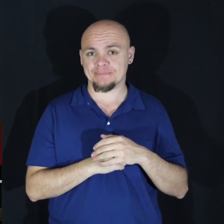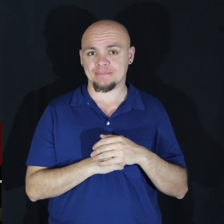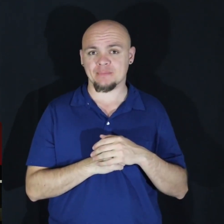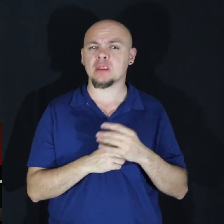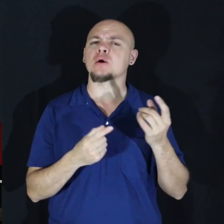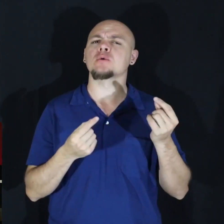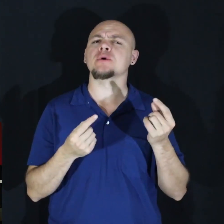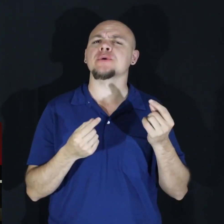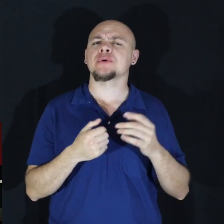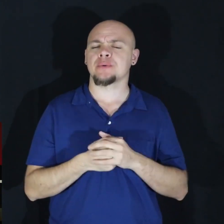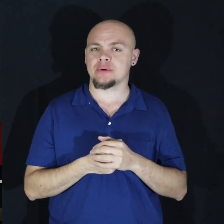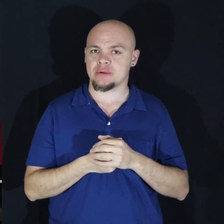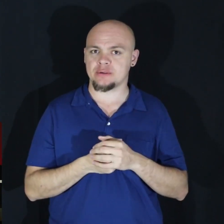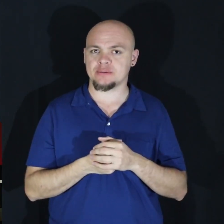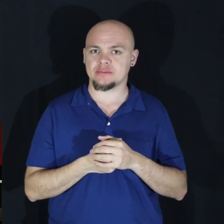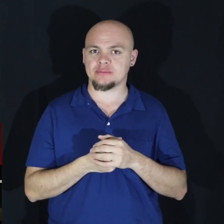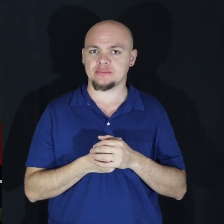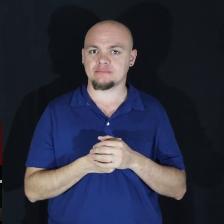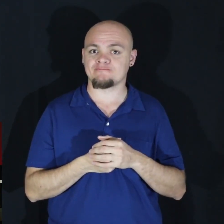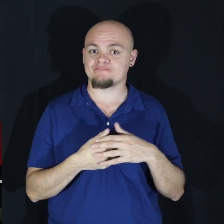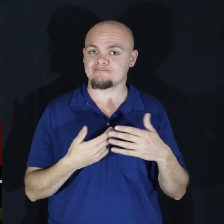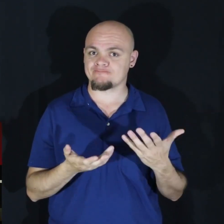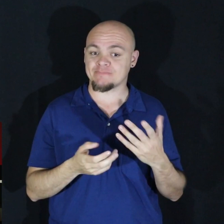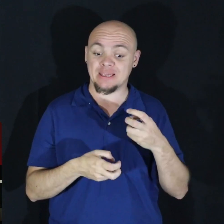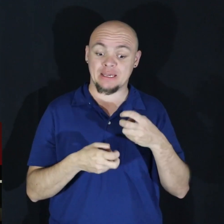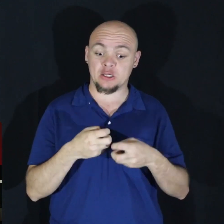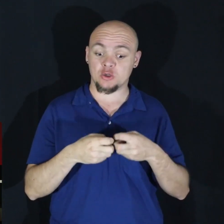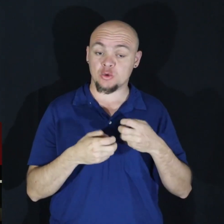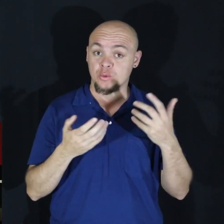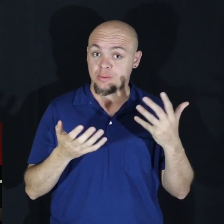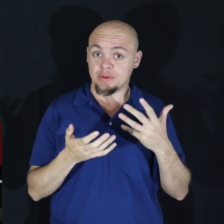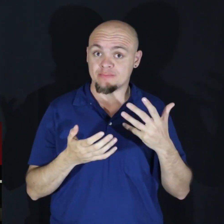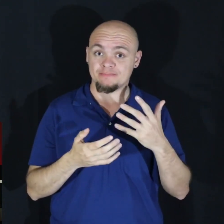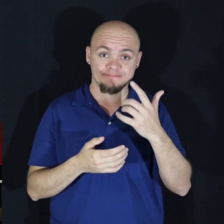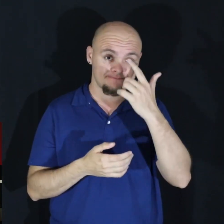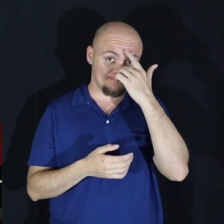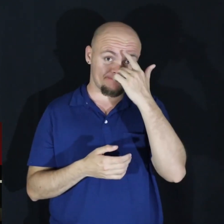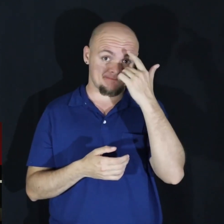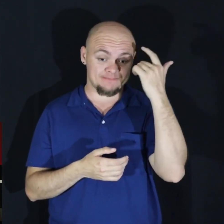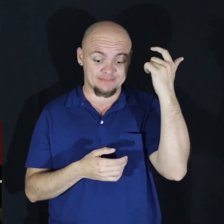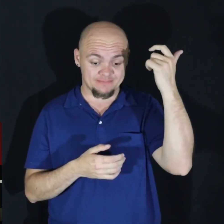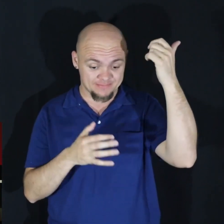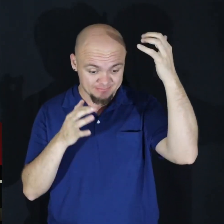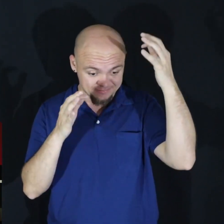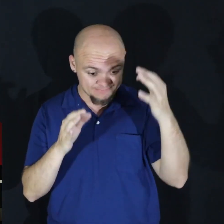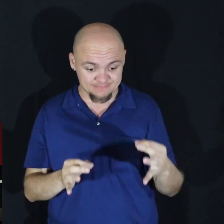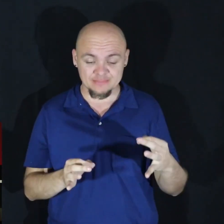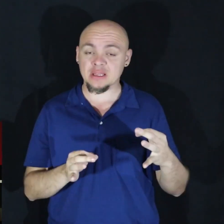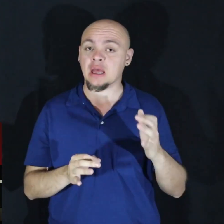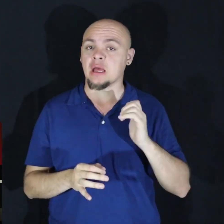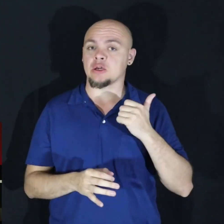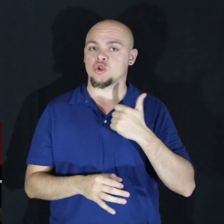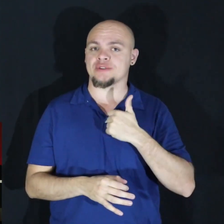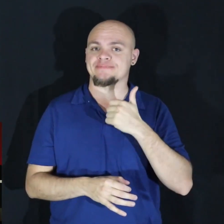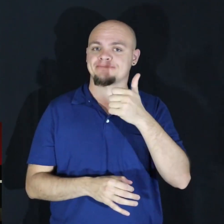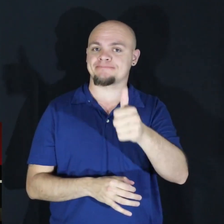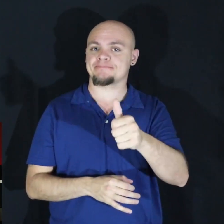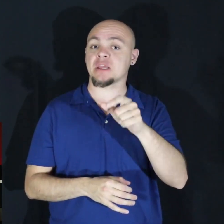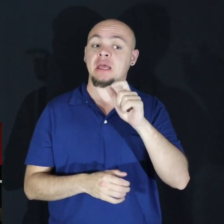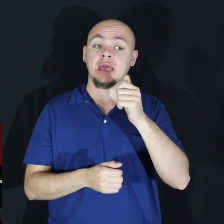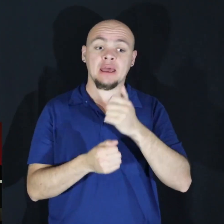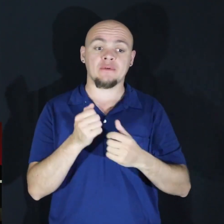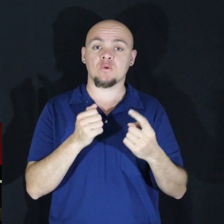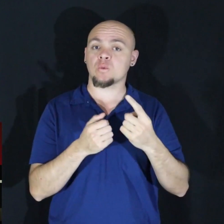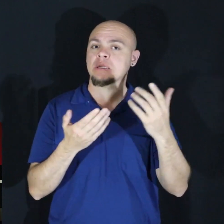So what do we do? The issue is, it's up to us. We're going to have to be the ones who change, all of